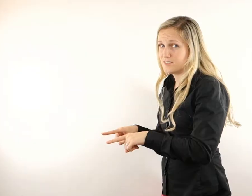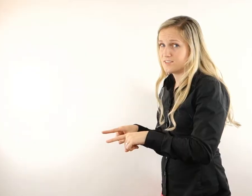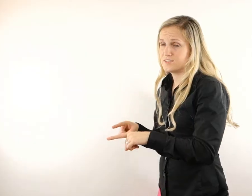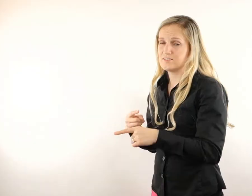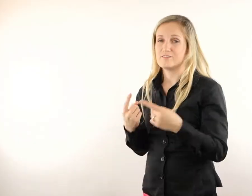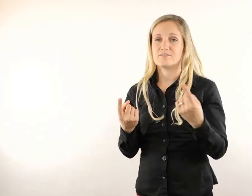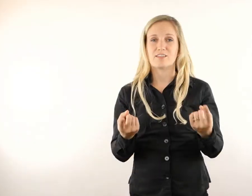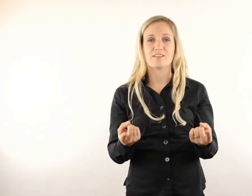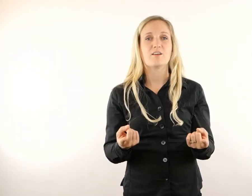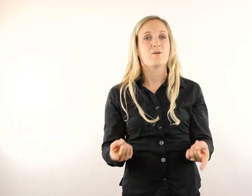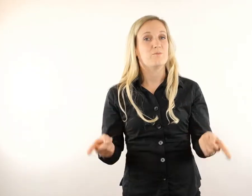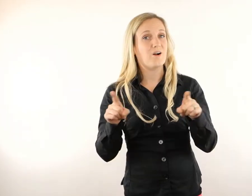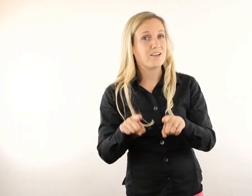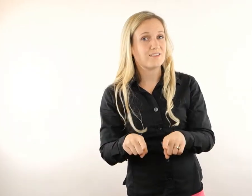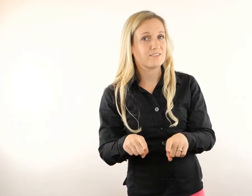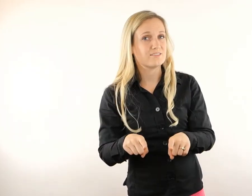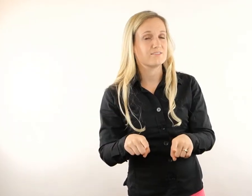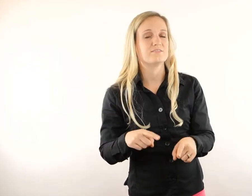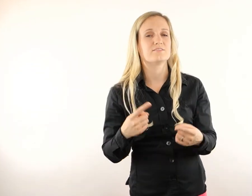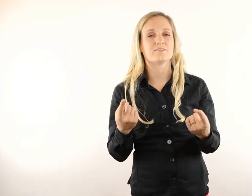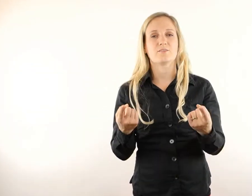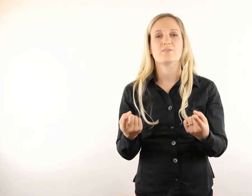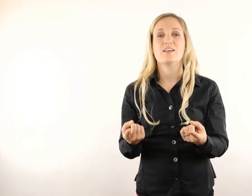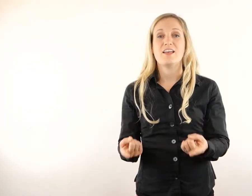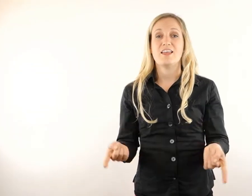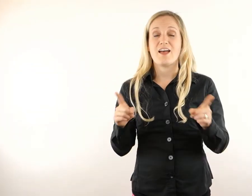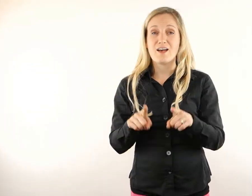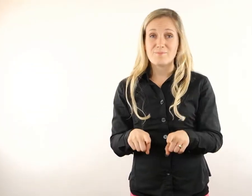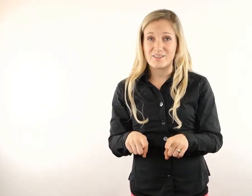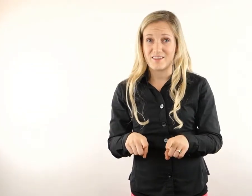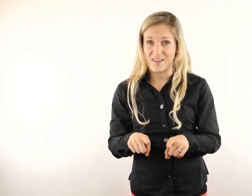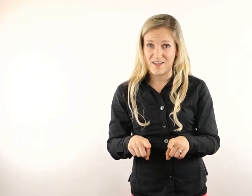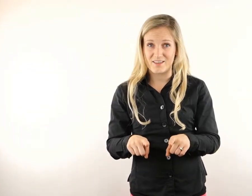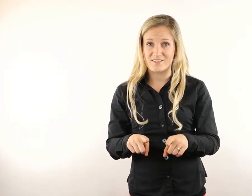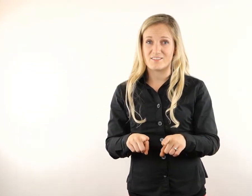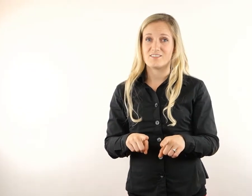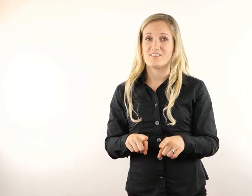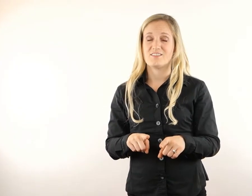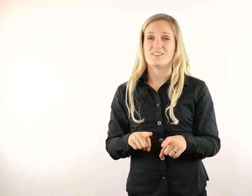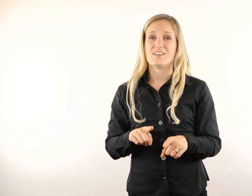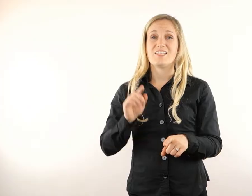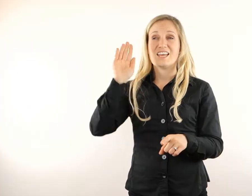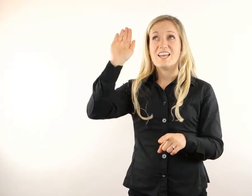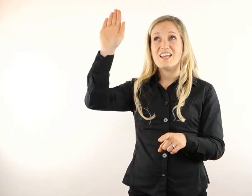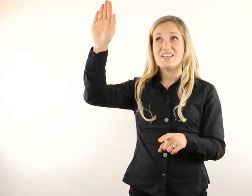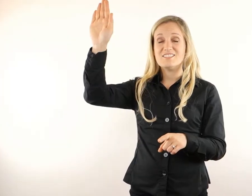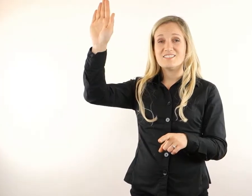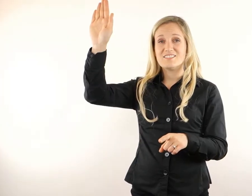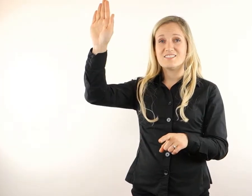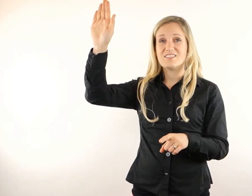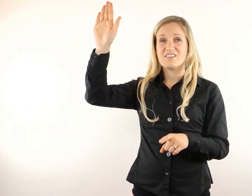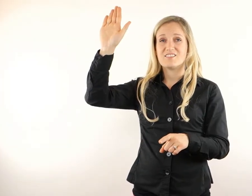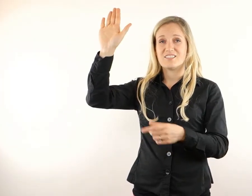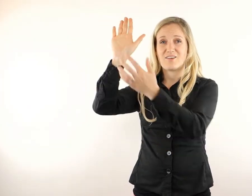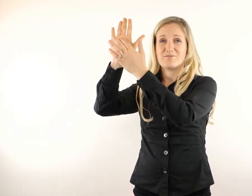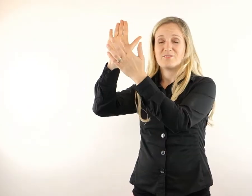happened. It's like while. So it happened that his, see how I'm